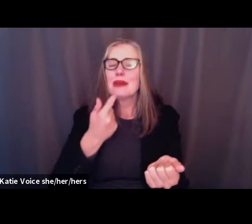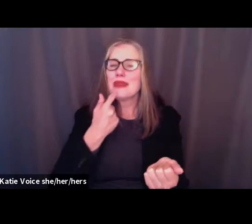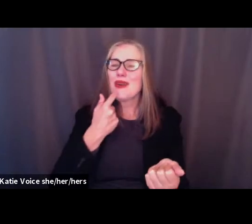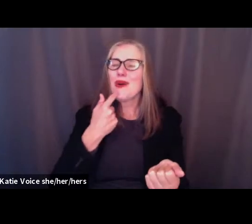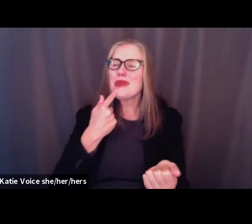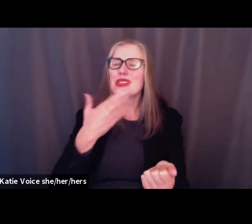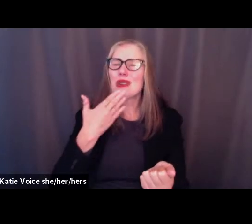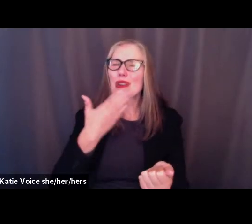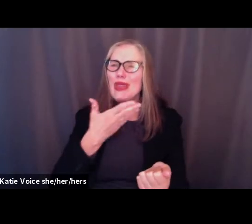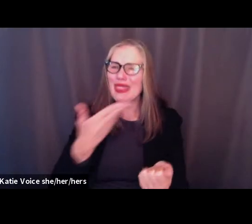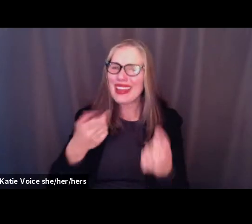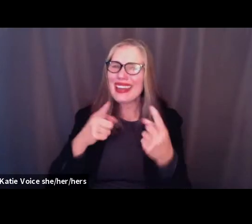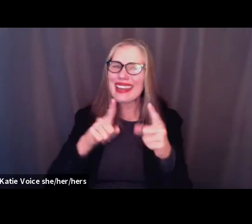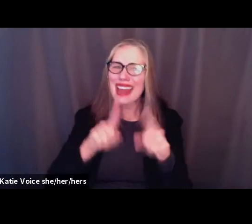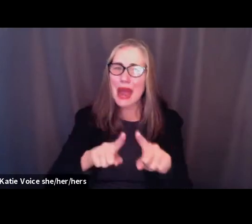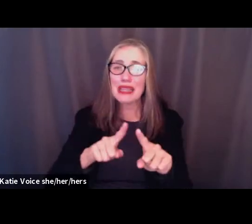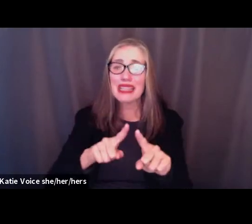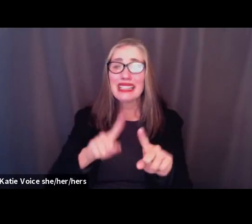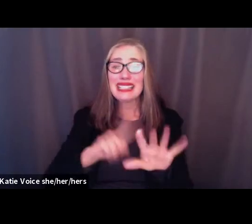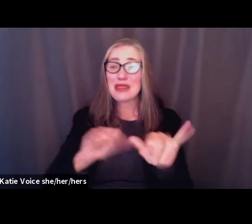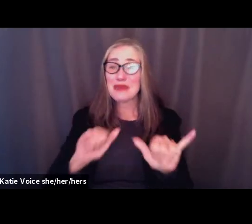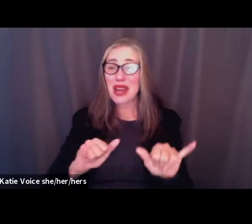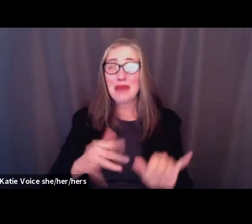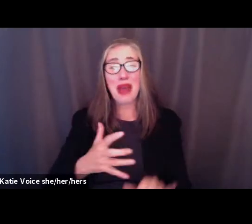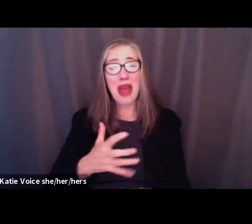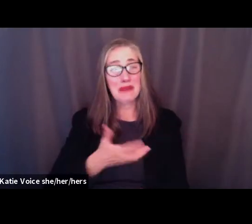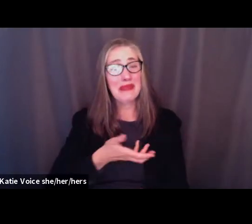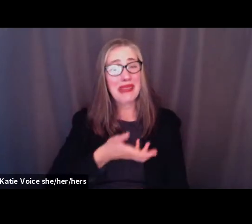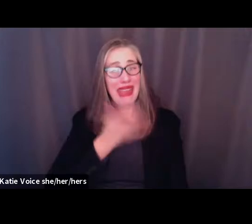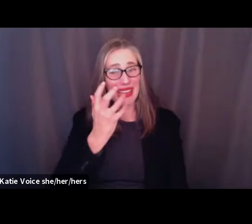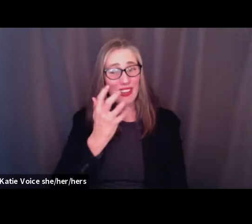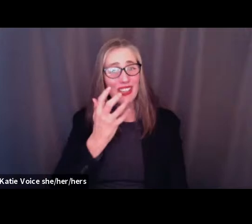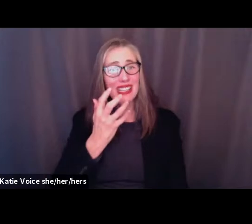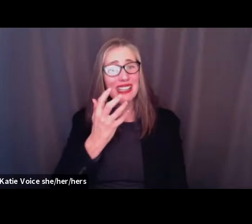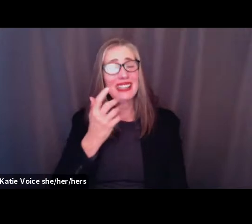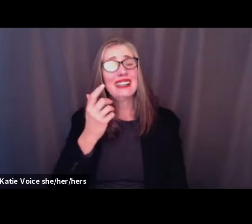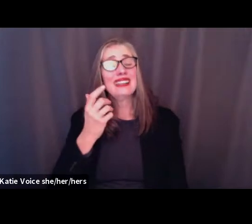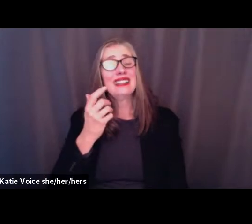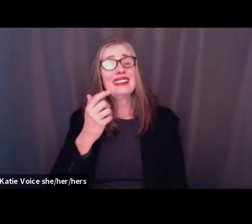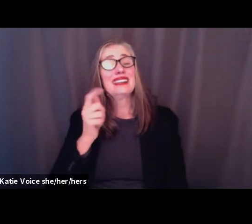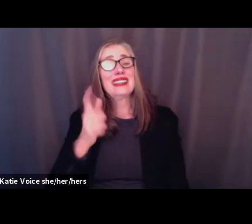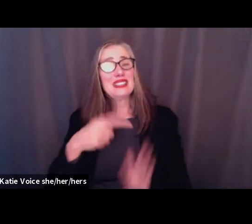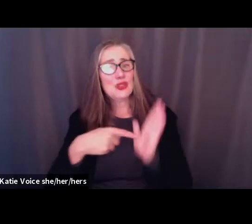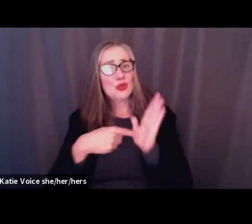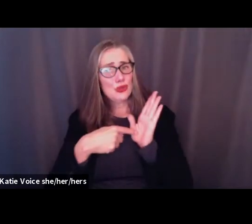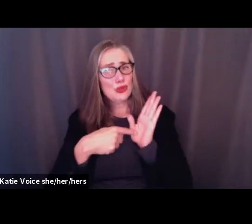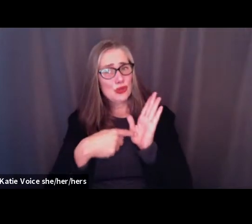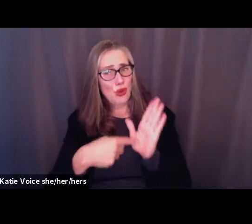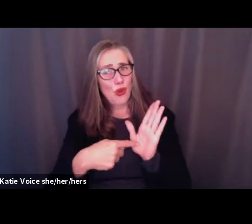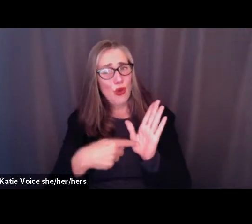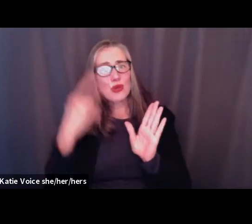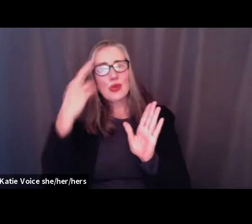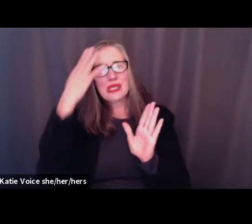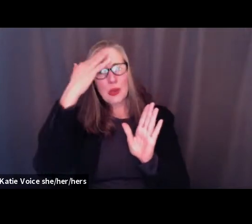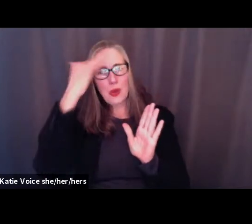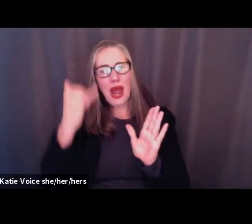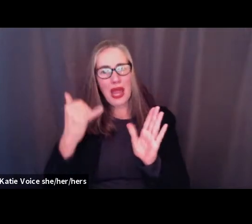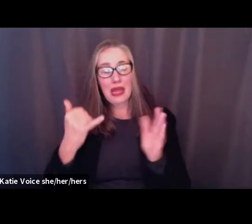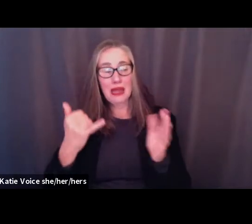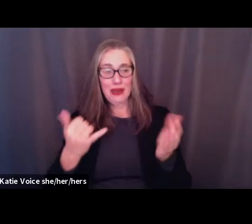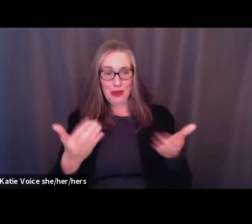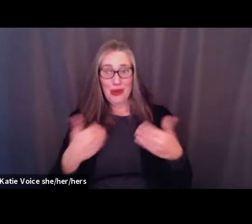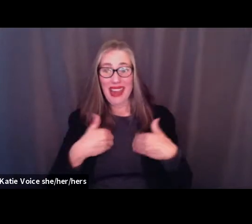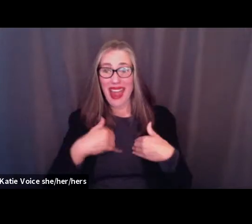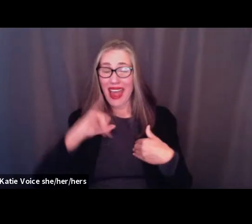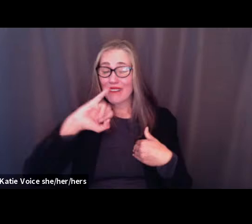happened, but I'm very angry it did. This justifies and shows the reason we have the JEDI committee. This